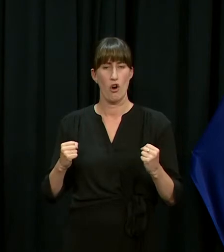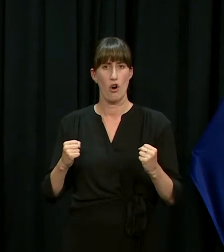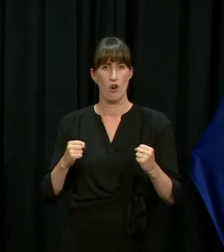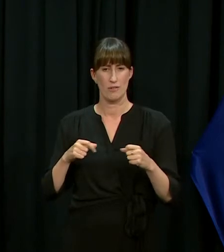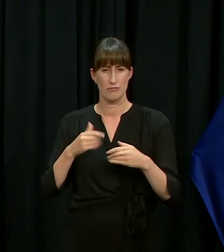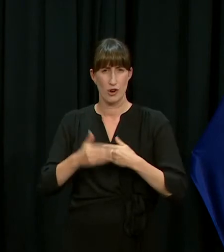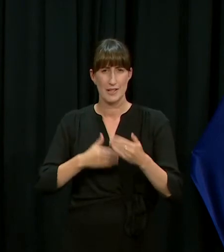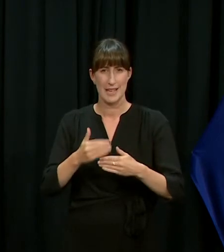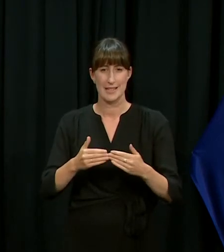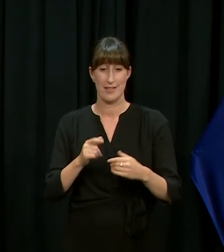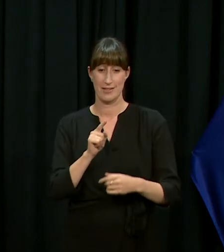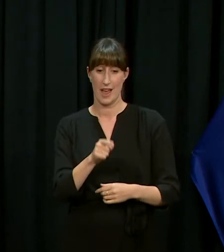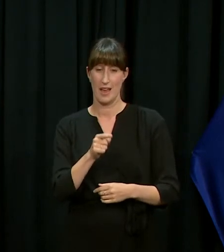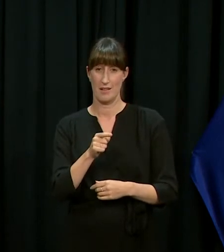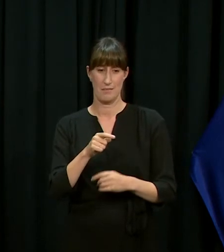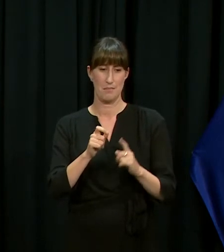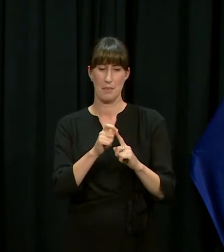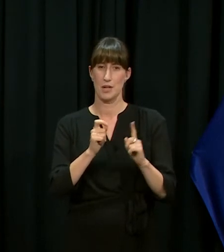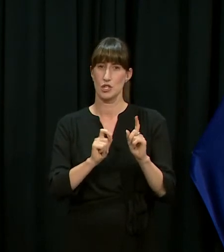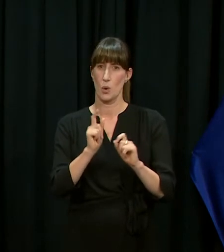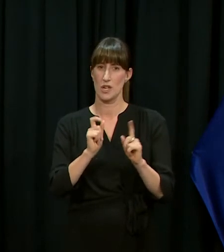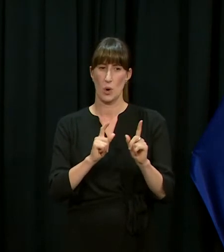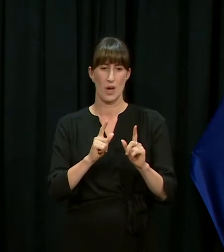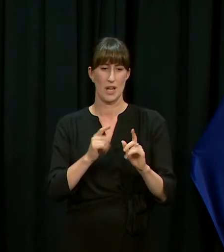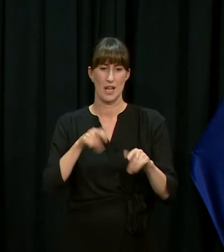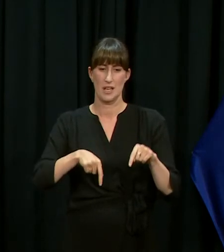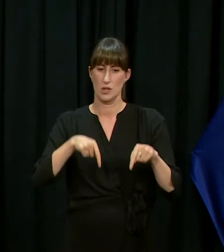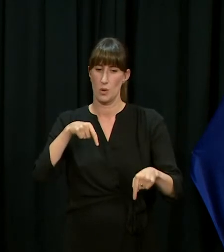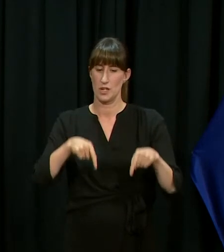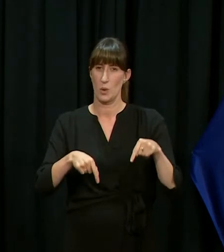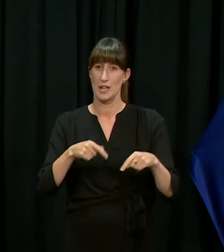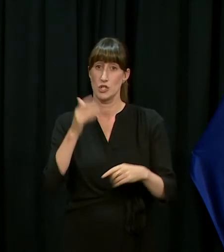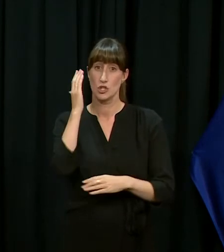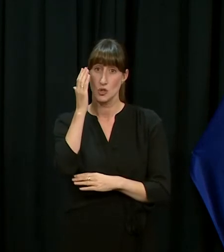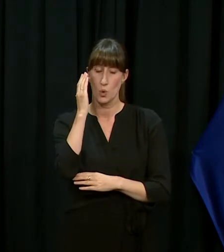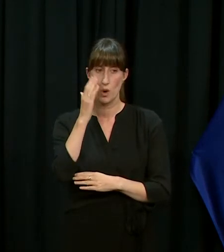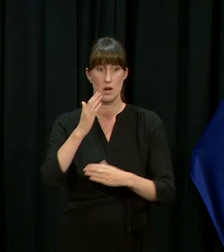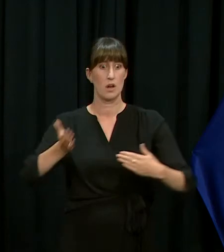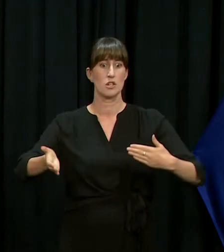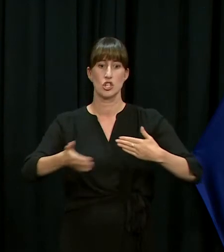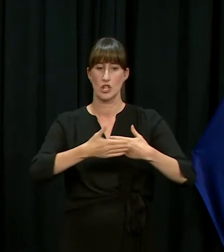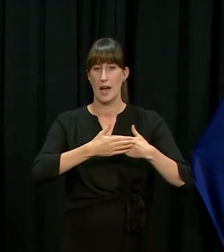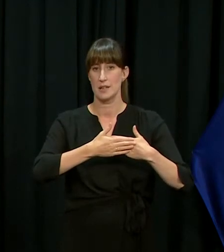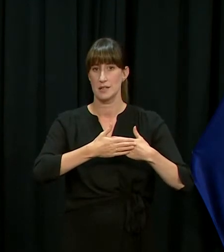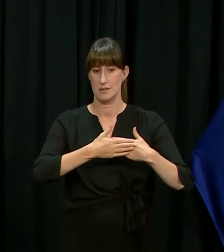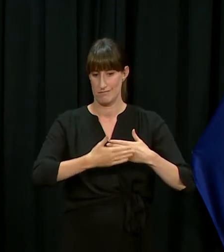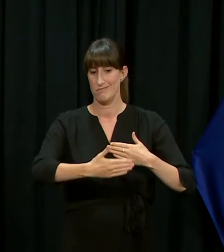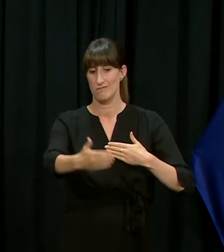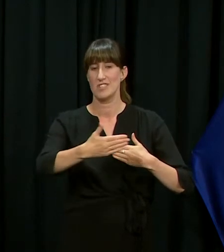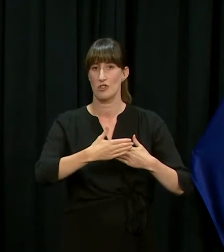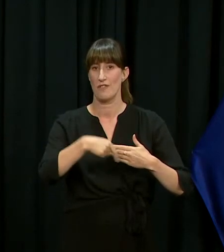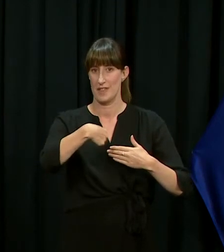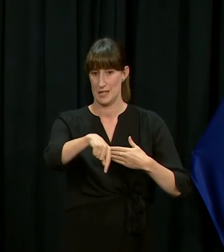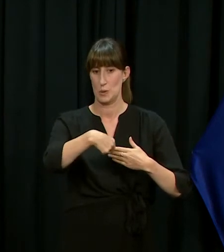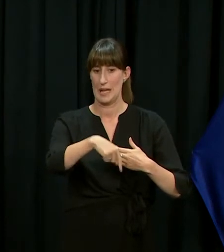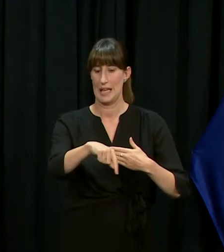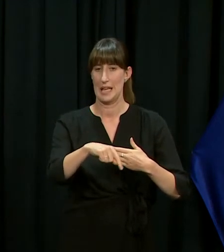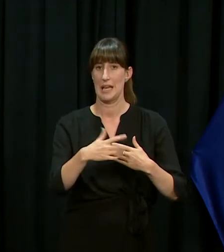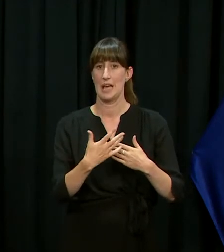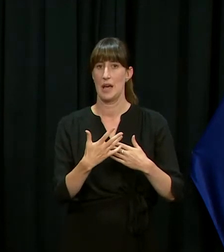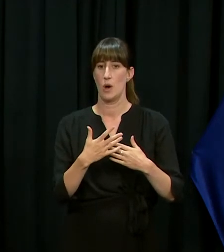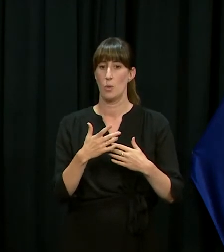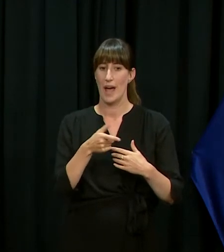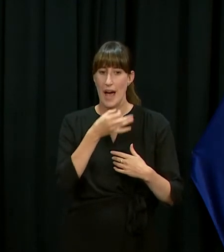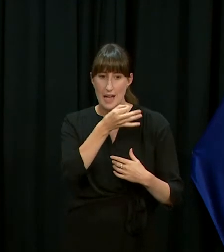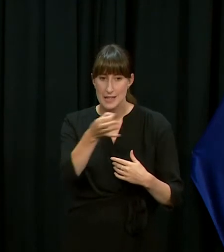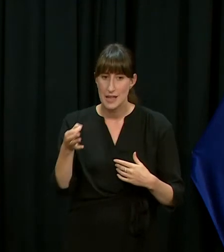week. Everyone has been required to be tested, even if there's no suggestion they've been in contact with the students in question. 2 tests for those that are considered